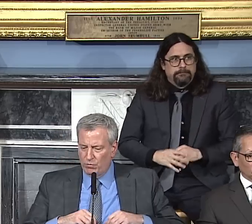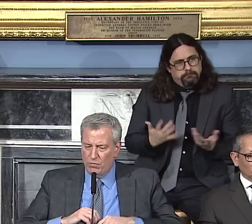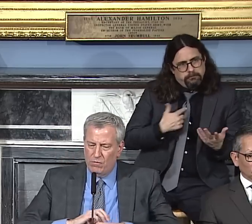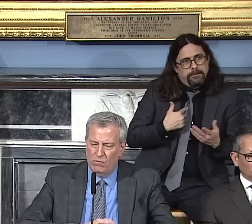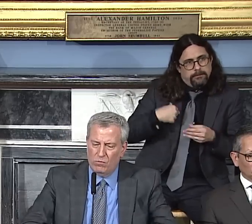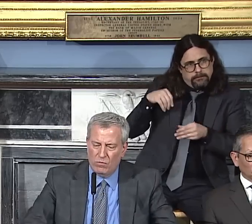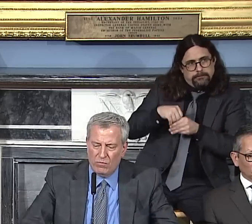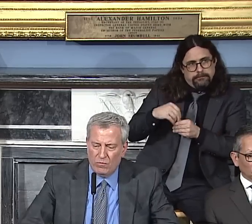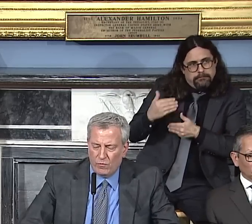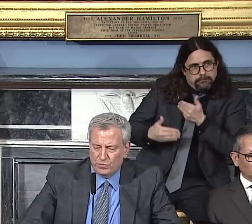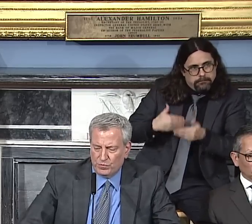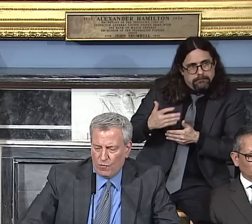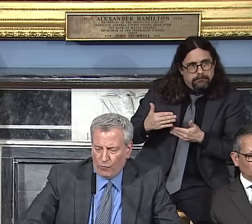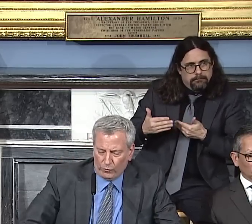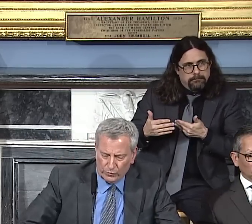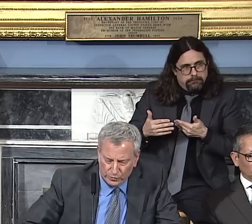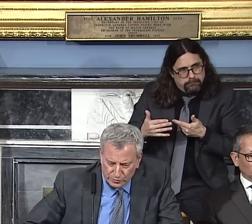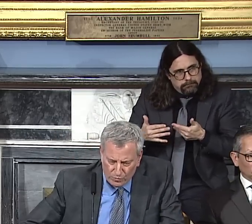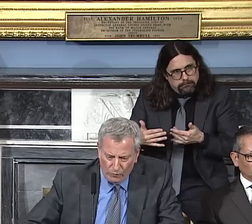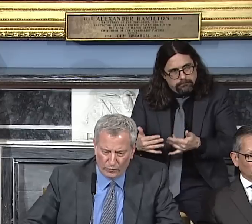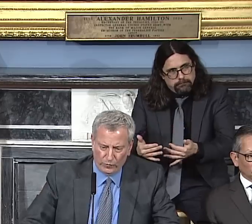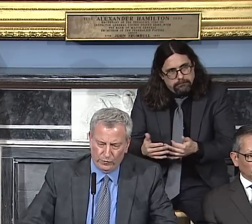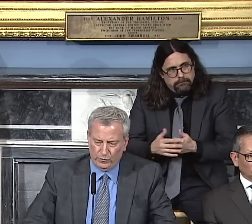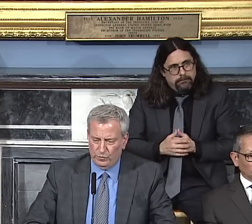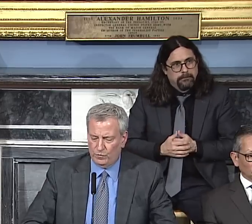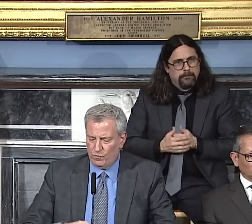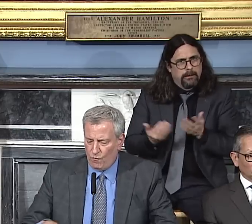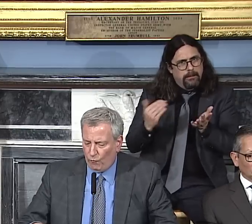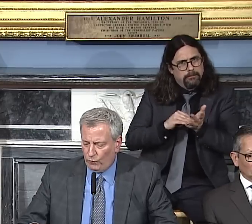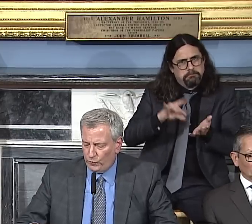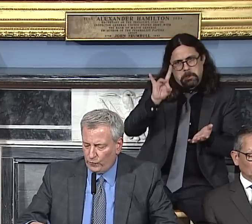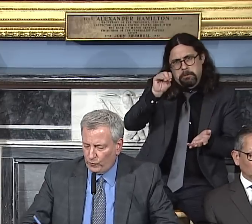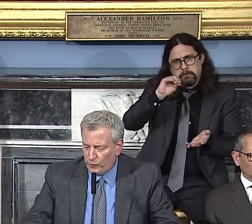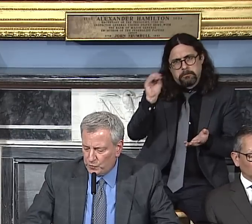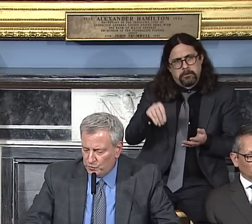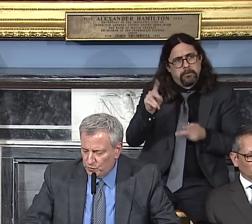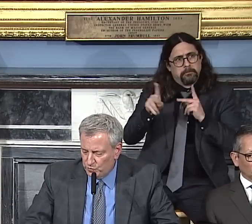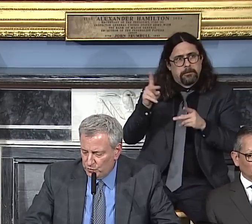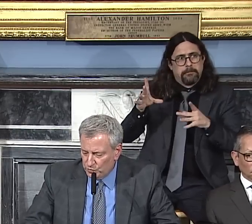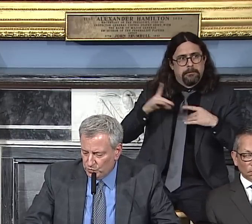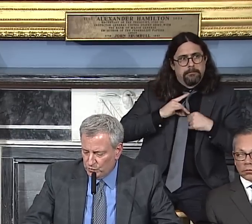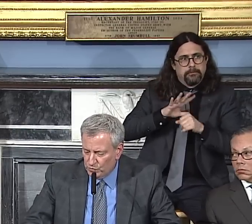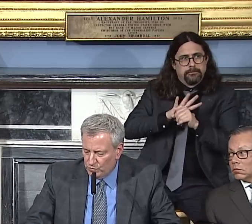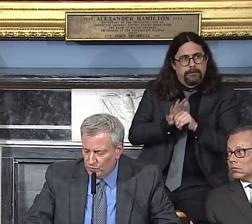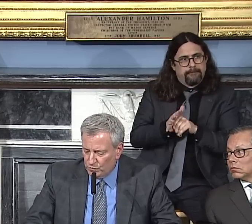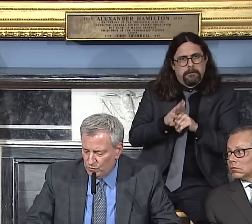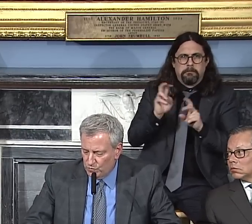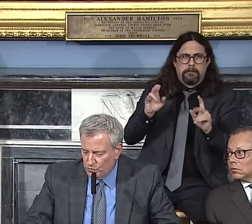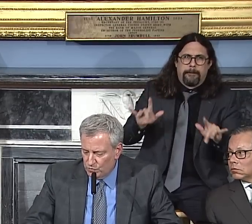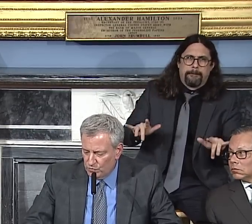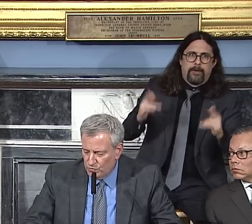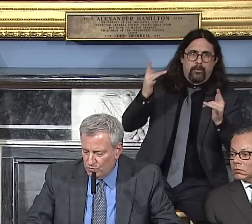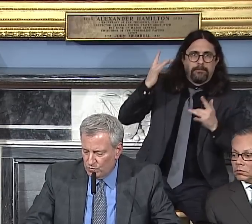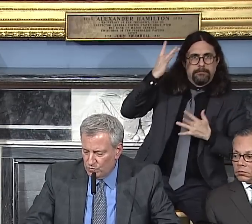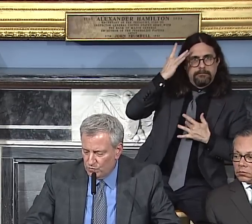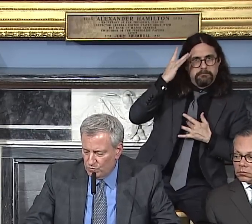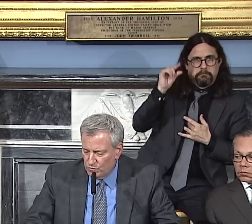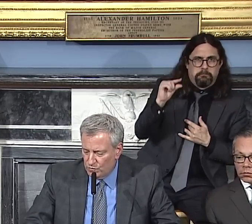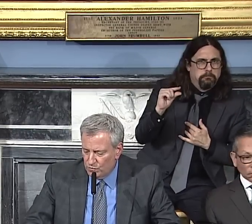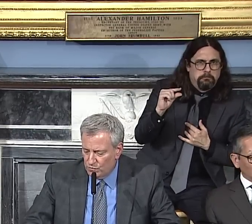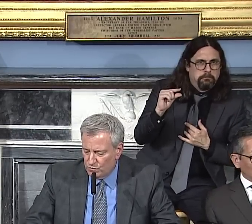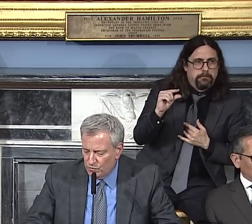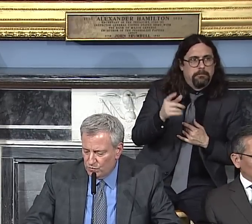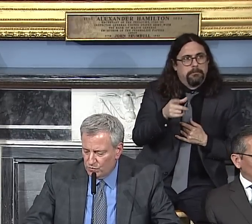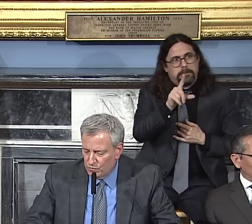course, while 20% of us may have to have higher level of treatment, either by going to a doctor